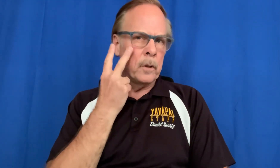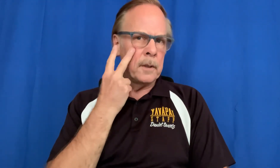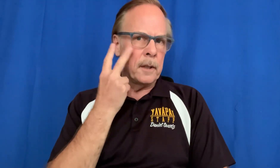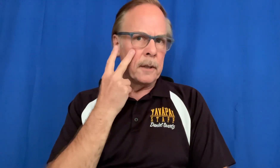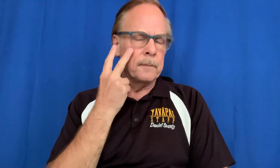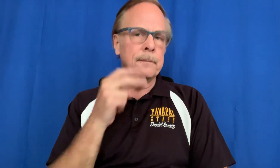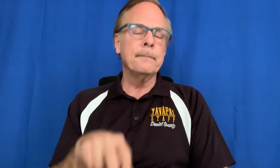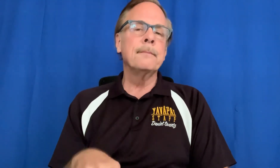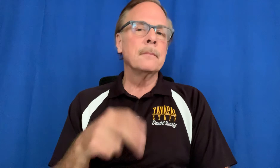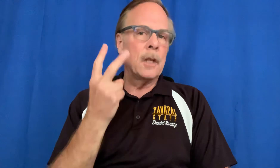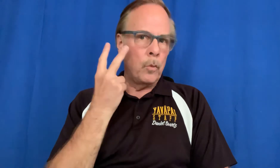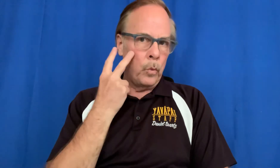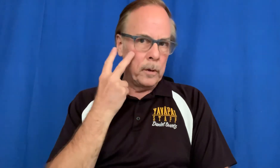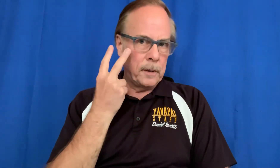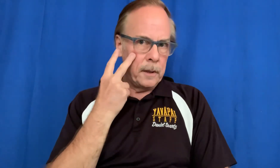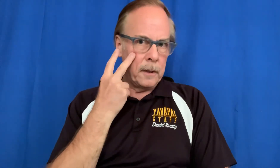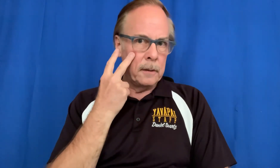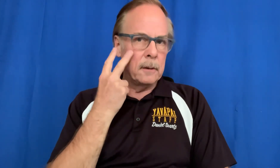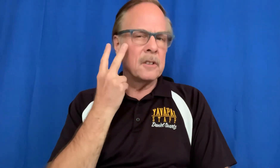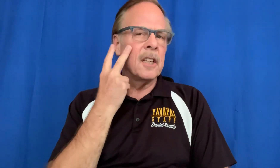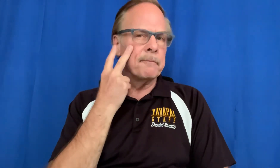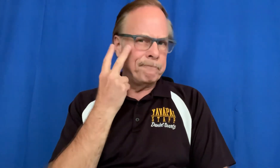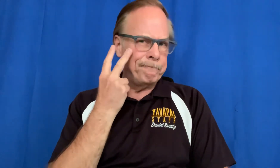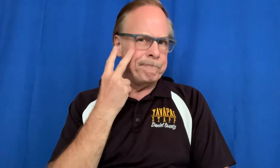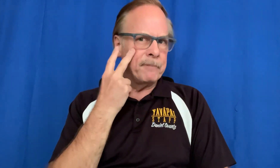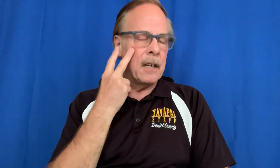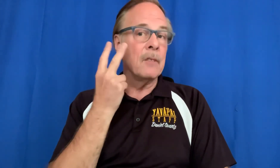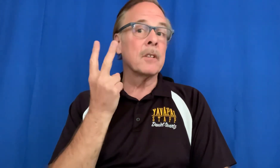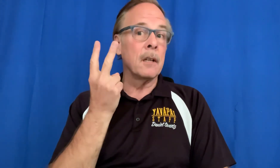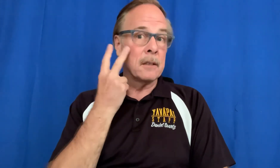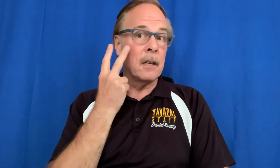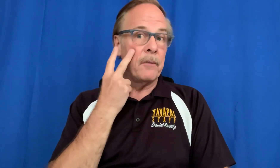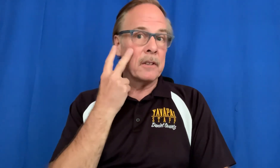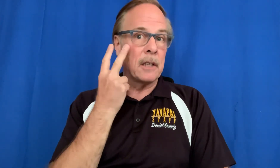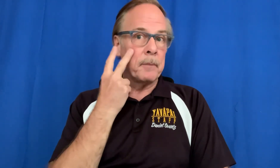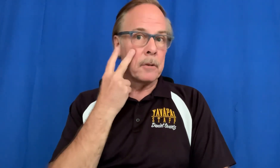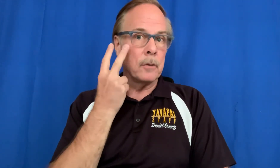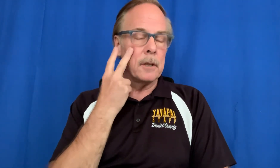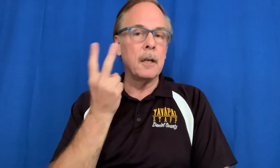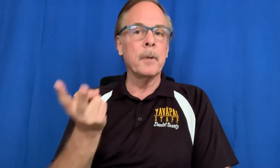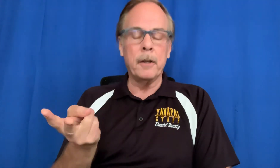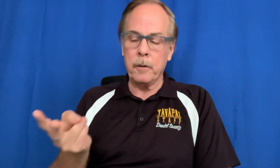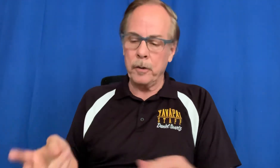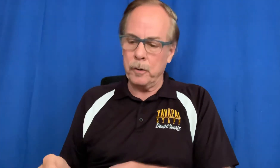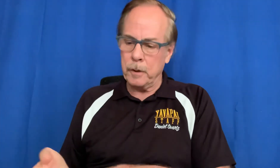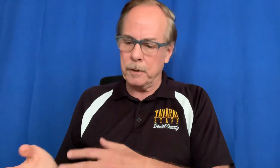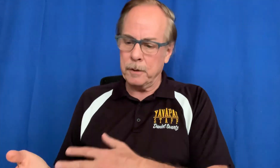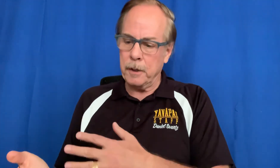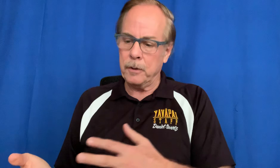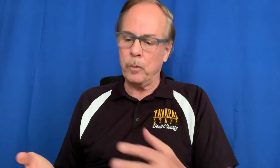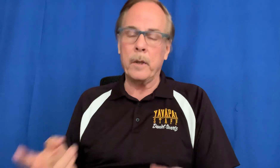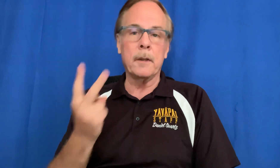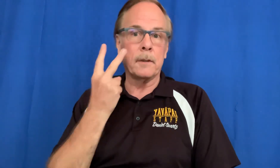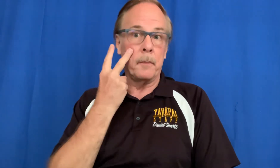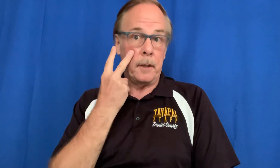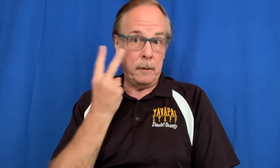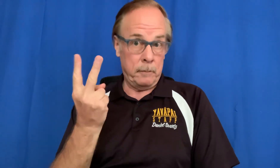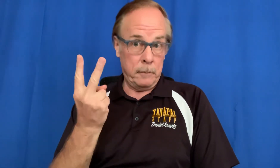see. We'll see. It's like this kind of a skeptical sign, but here they're using to see, to witness something,